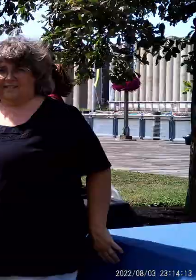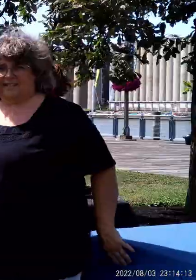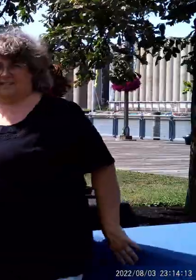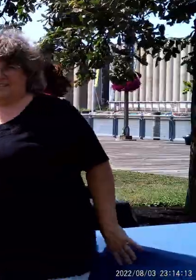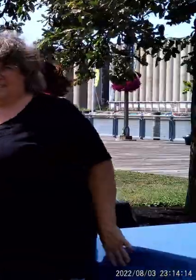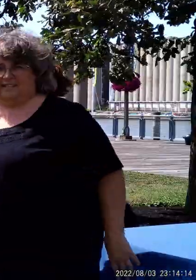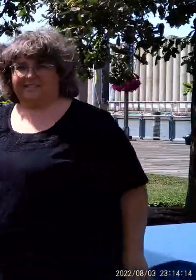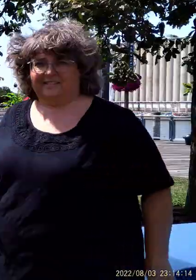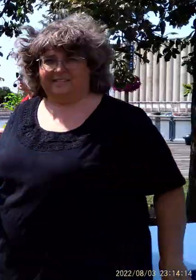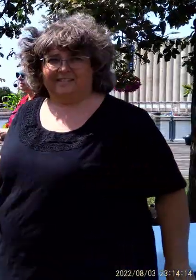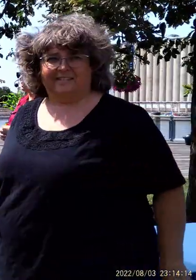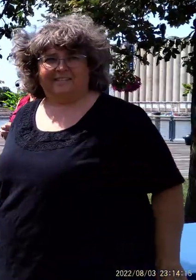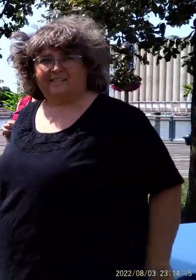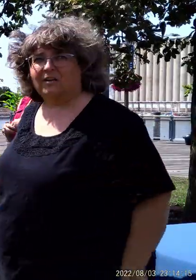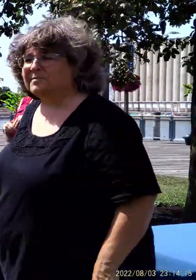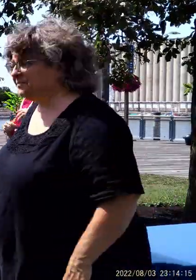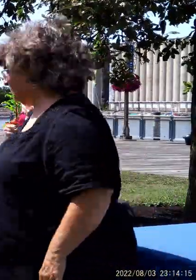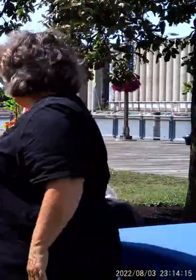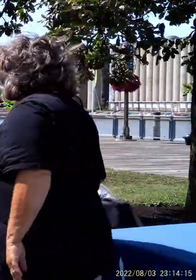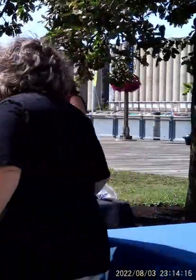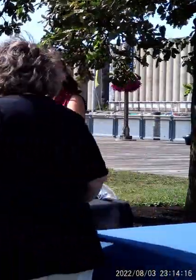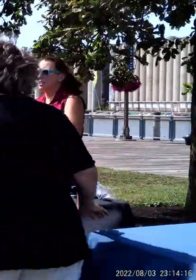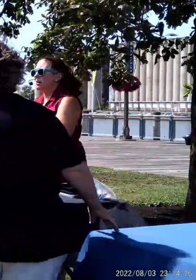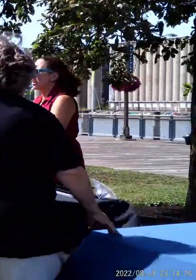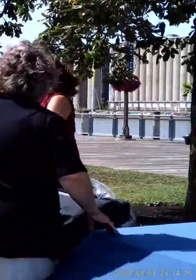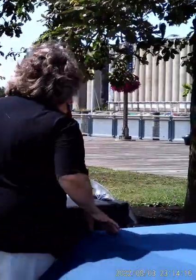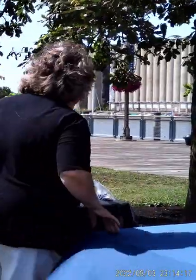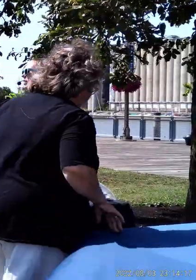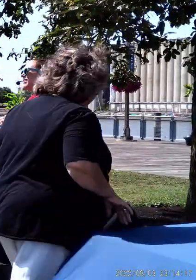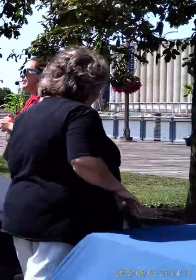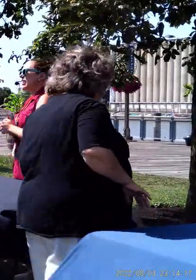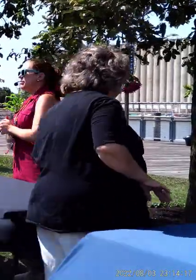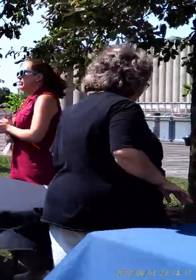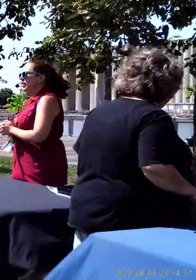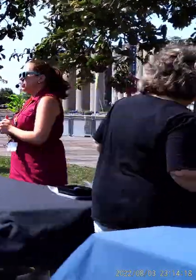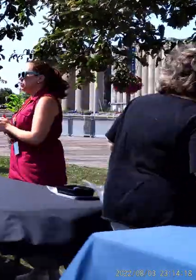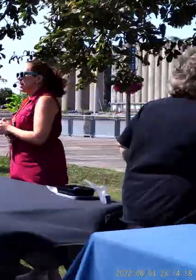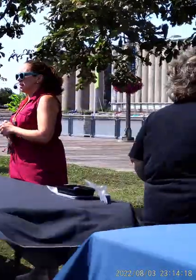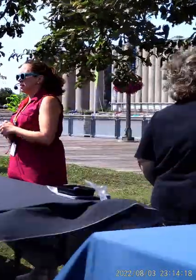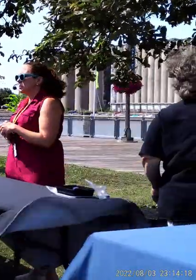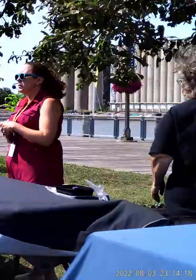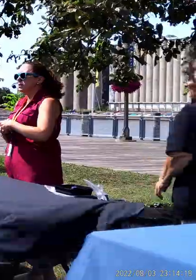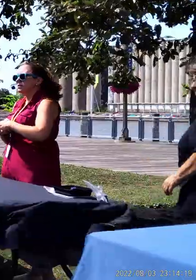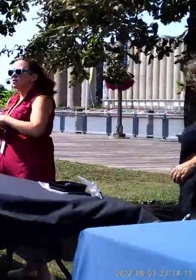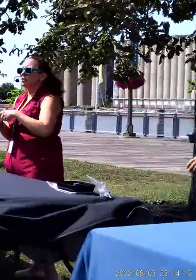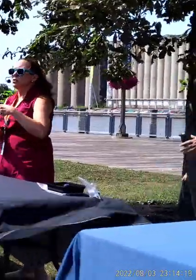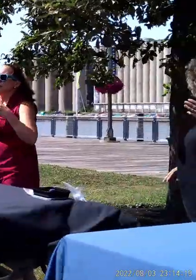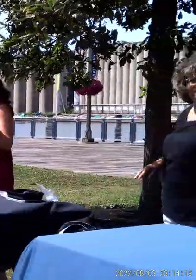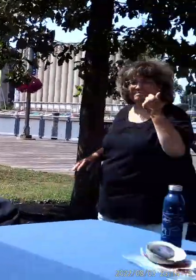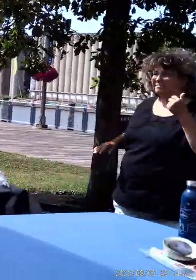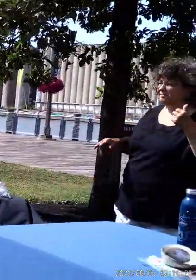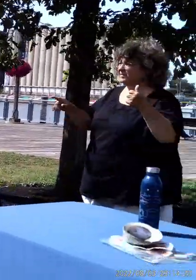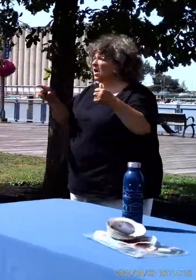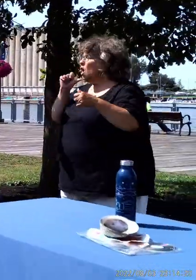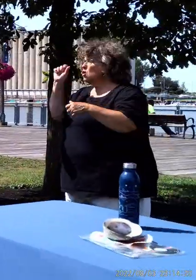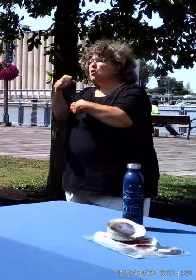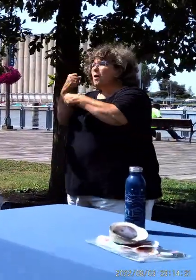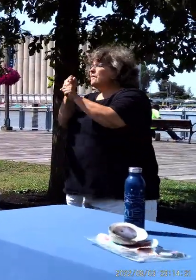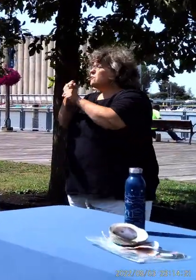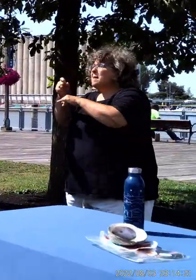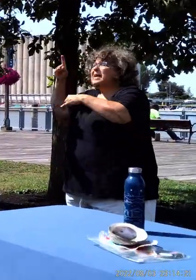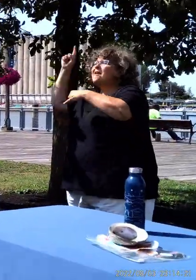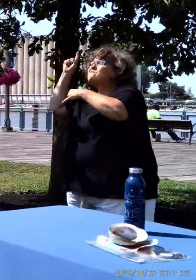focus on the process, the steps that we take to make our art. Not the final product, because you don't always have to make a